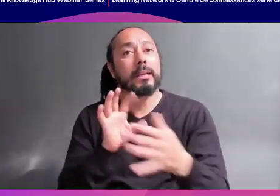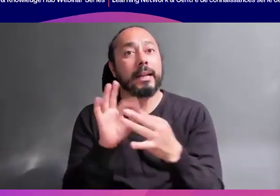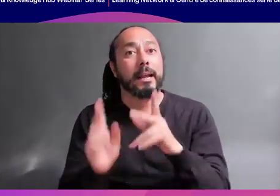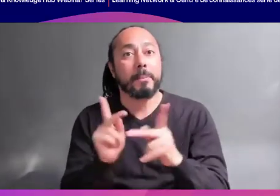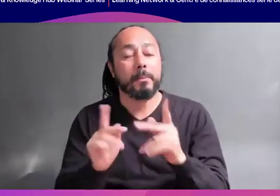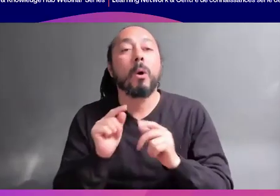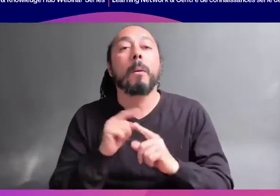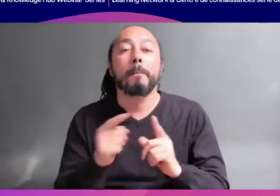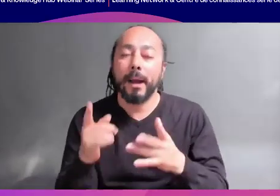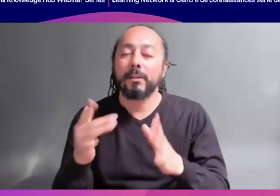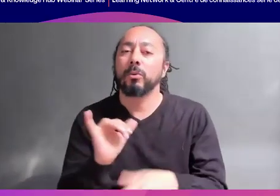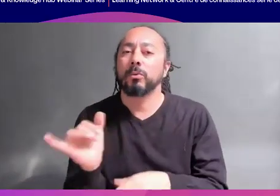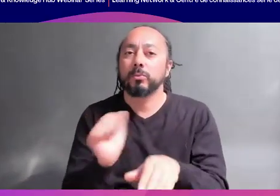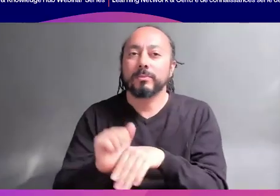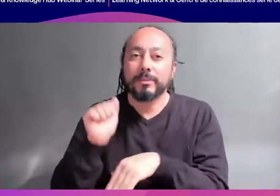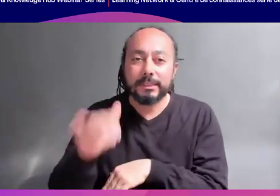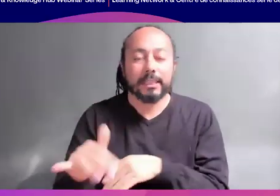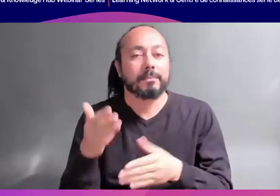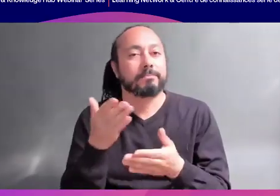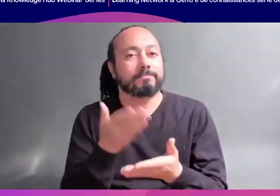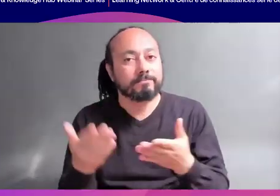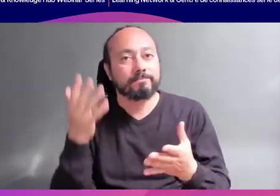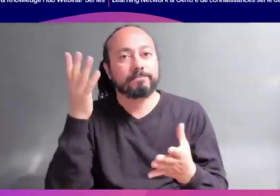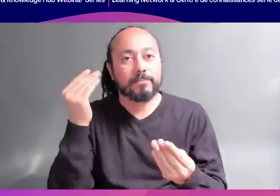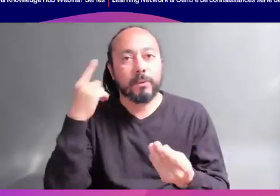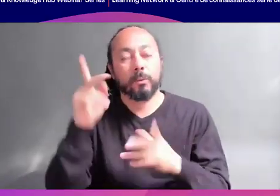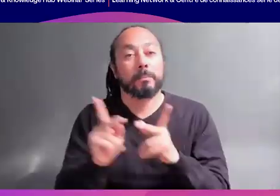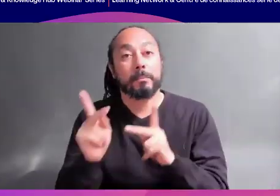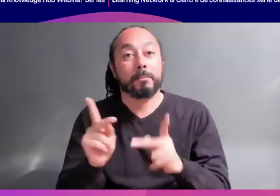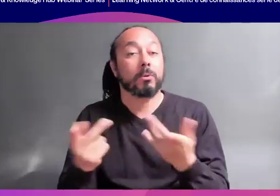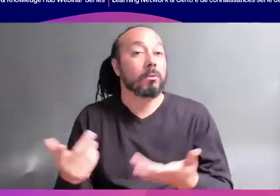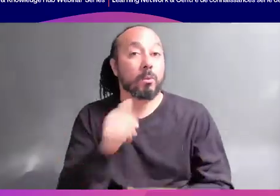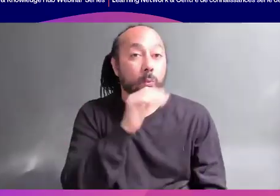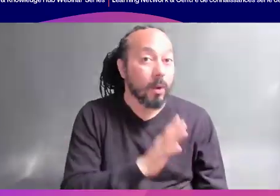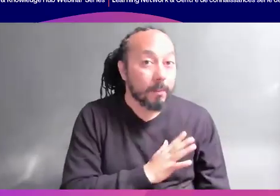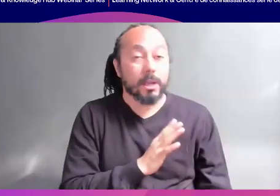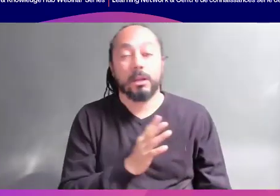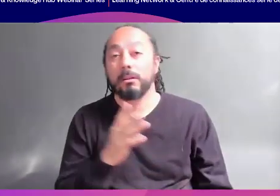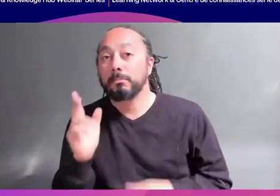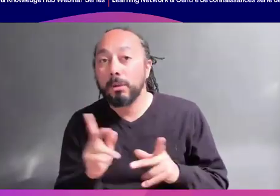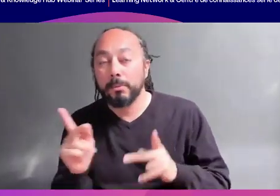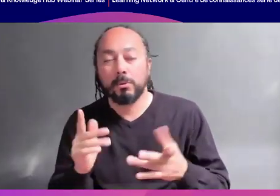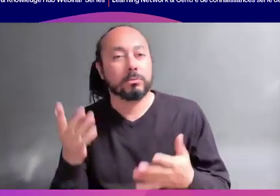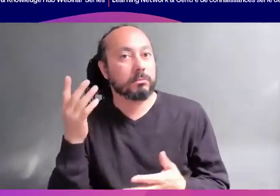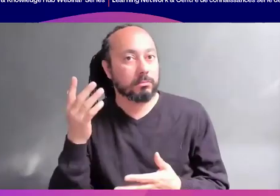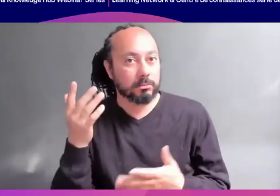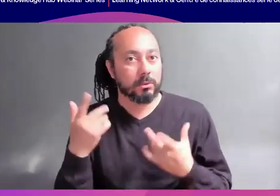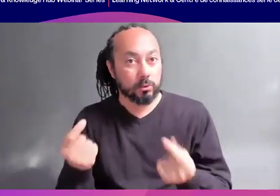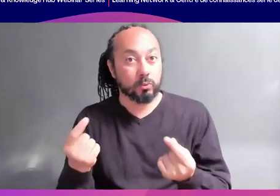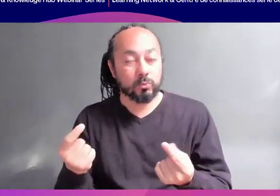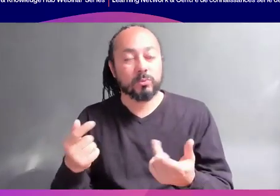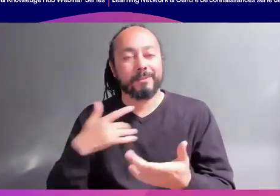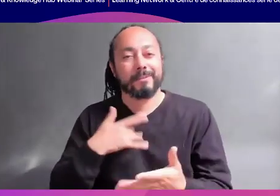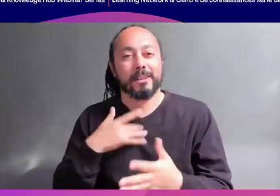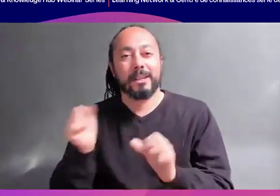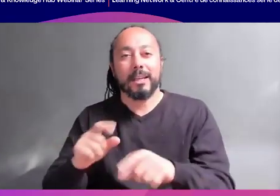materials to the people, whether facilitators or women, so that they felt that they could depend on them, that were